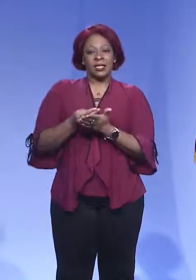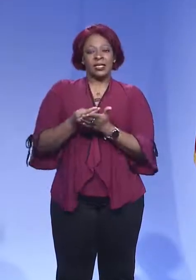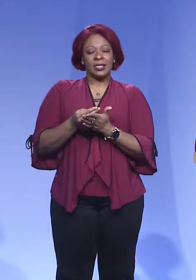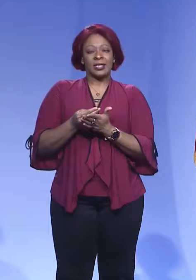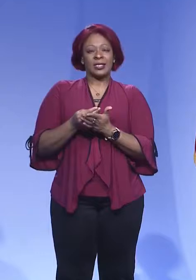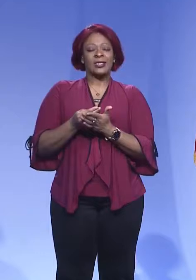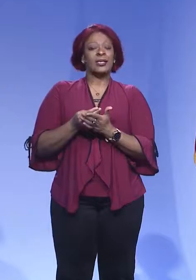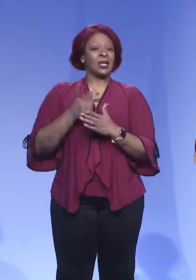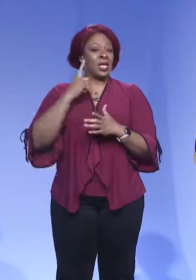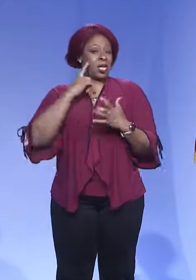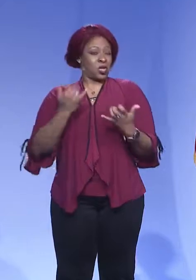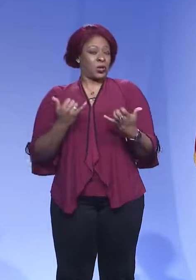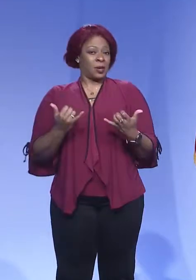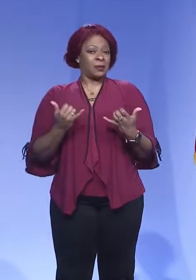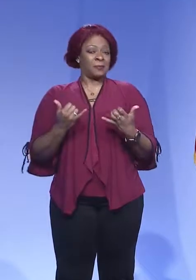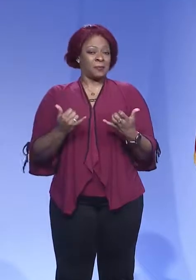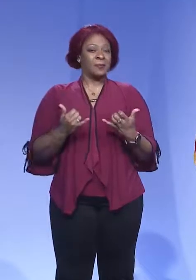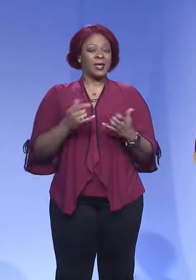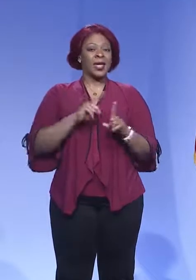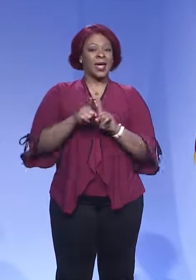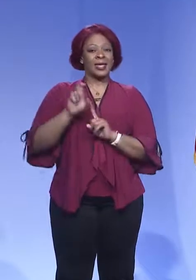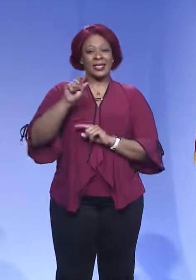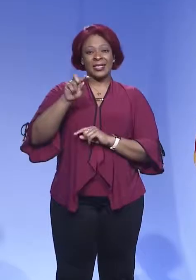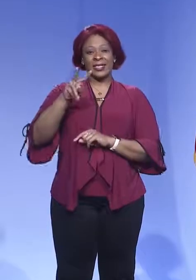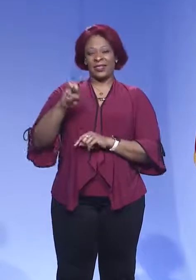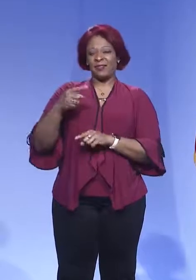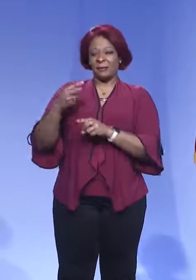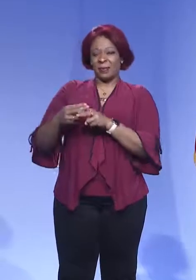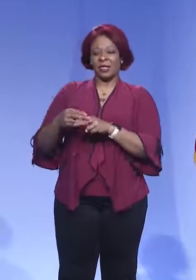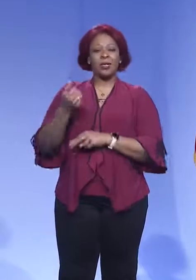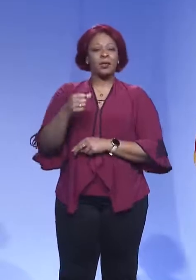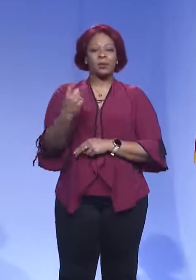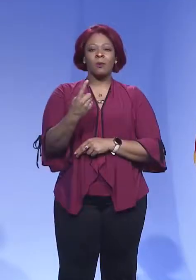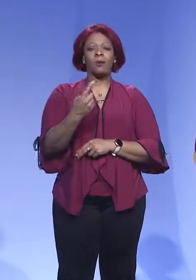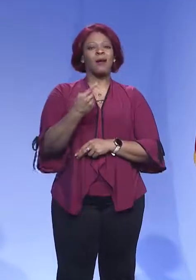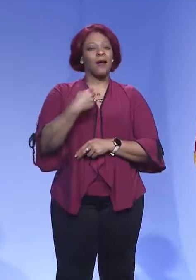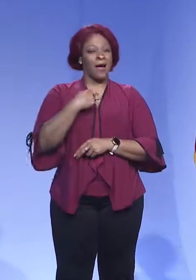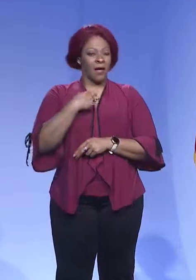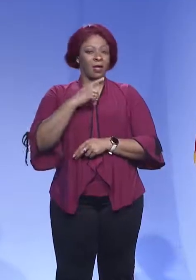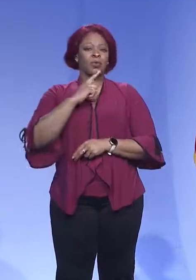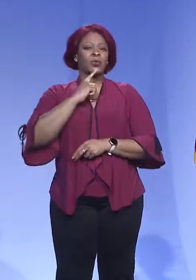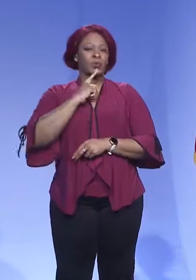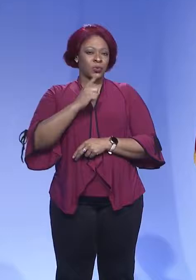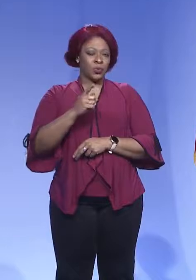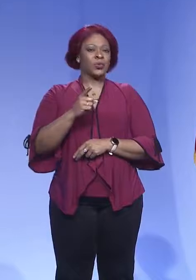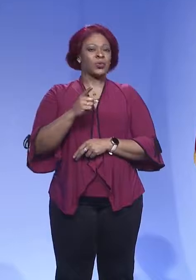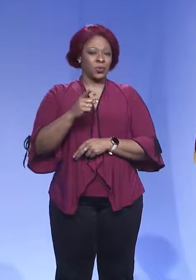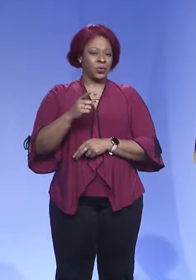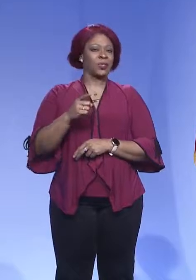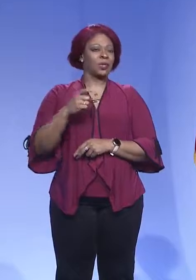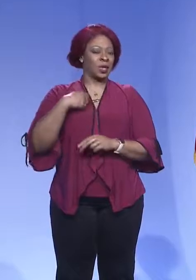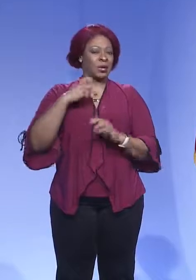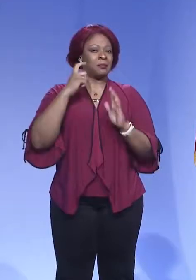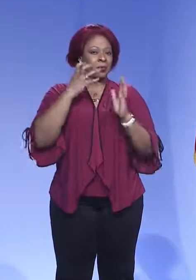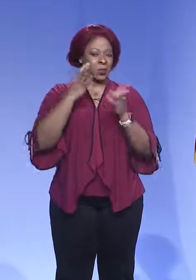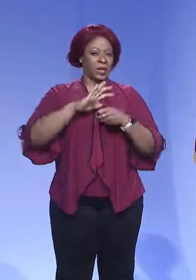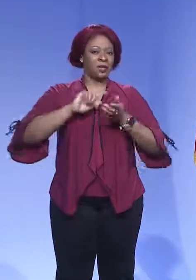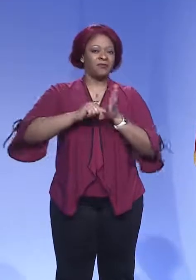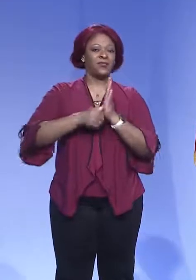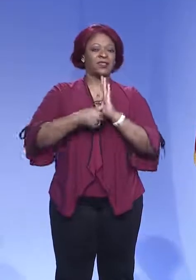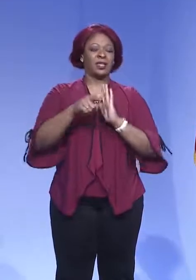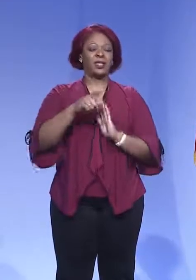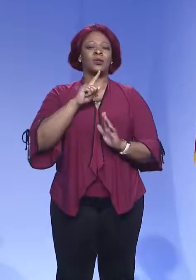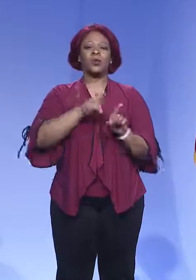the interim, as Steve had mentioned, for anyone, and I have sort of a little side approach to that as well, I've said